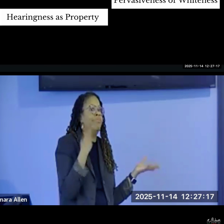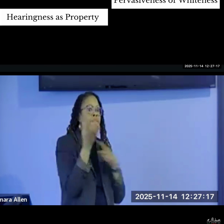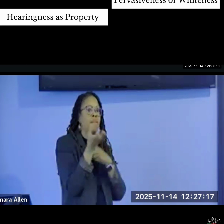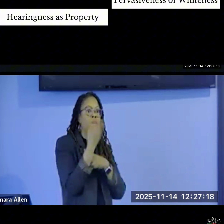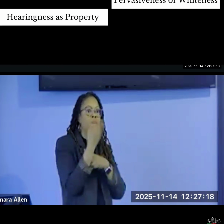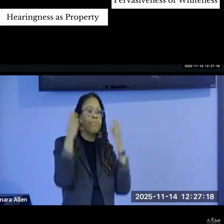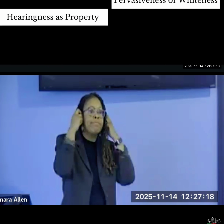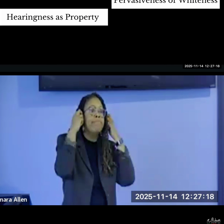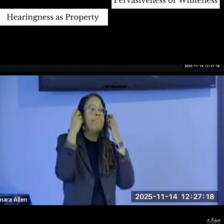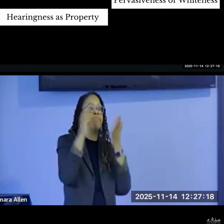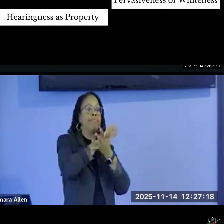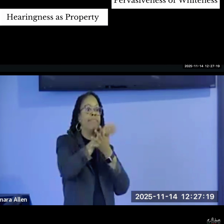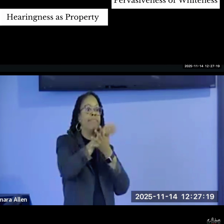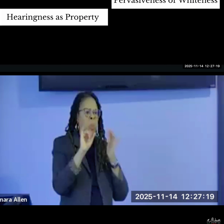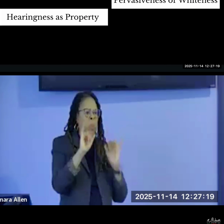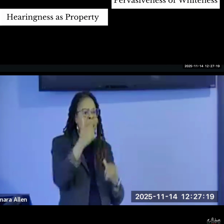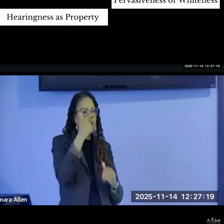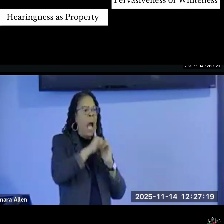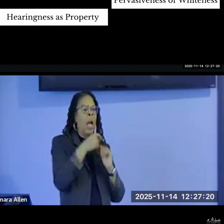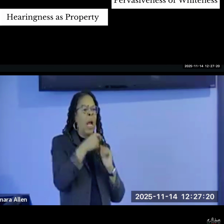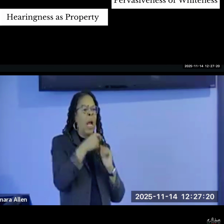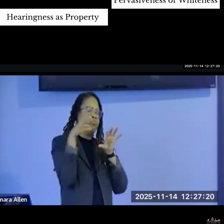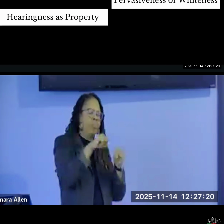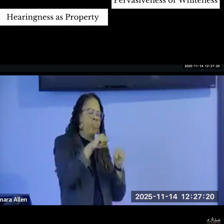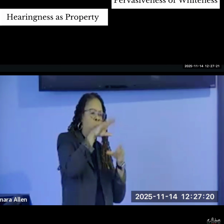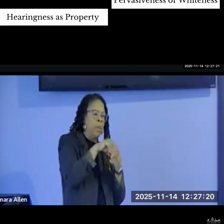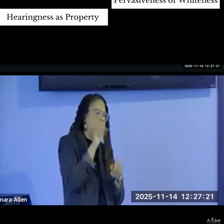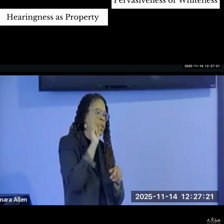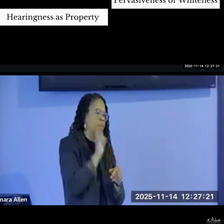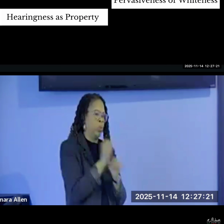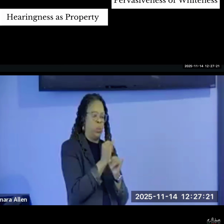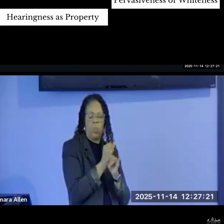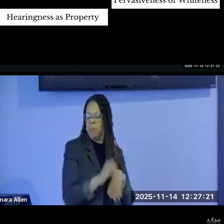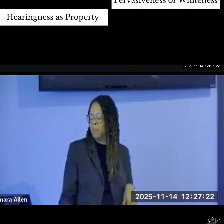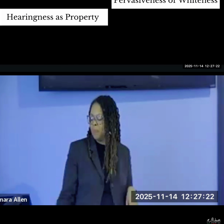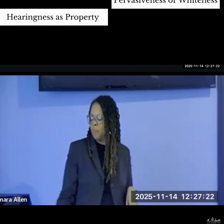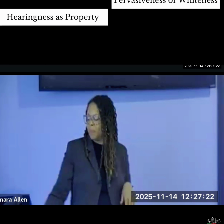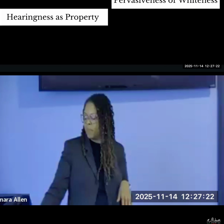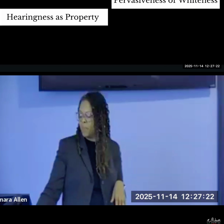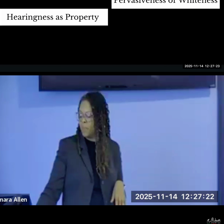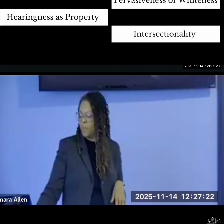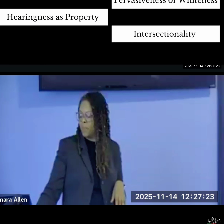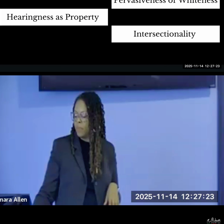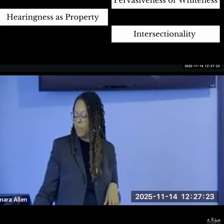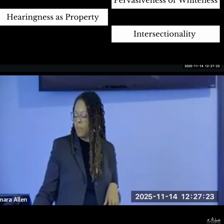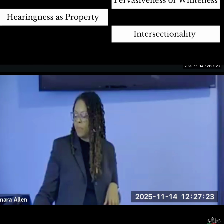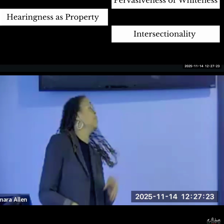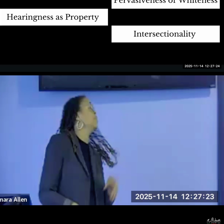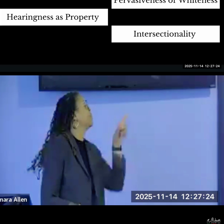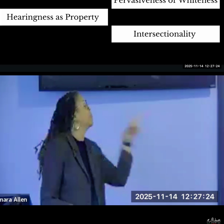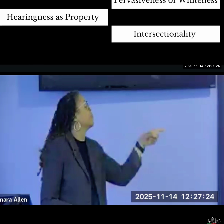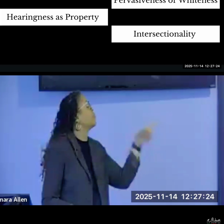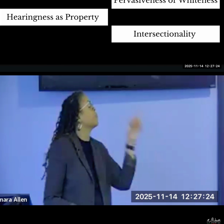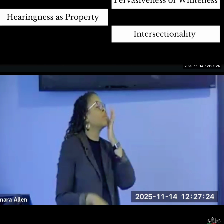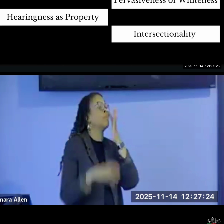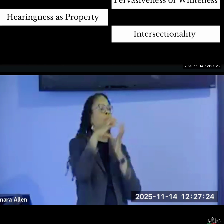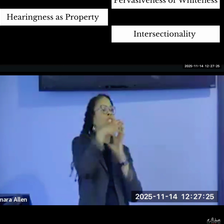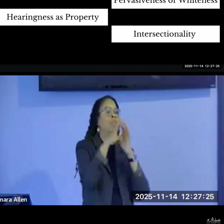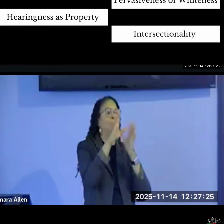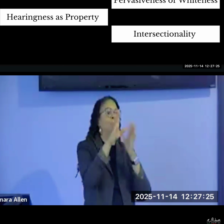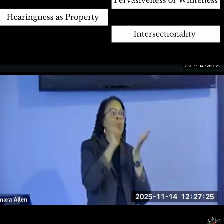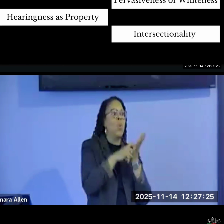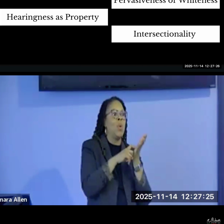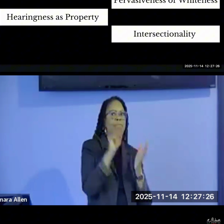And for the majority of my life in K through 12, I witnessed firsthand that hearingness as a